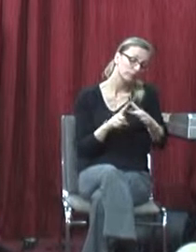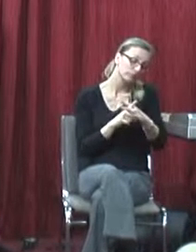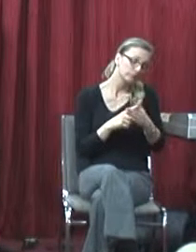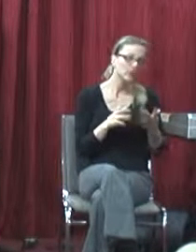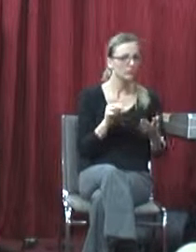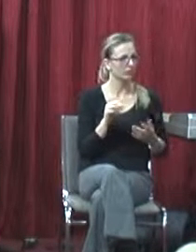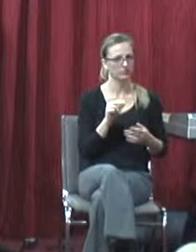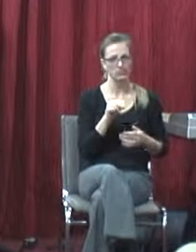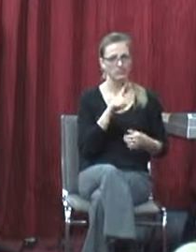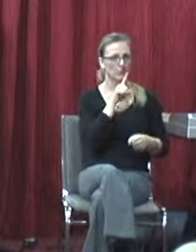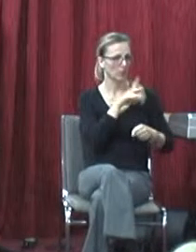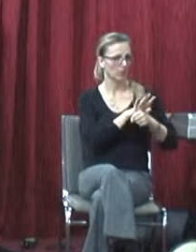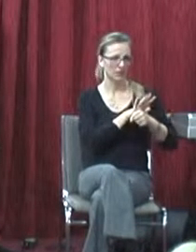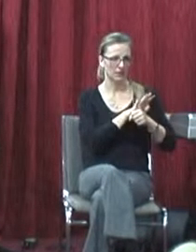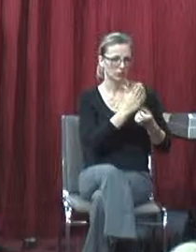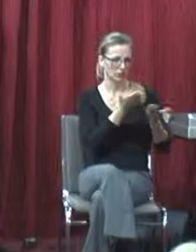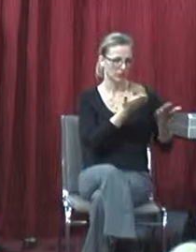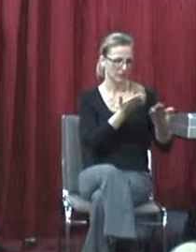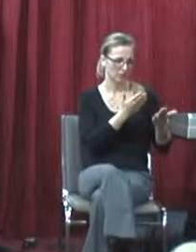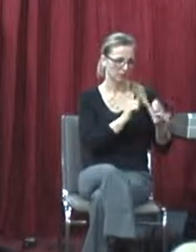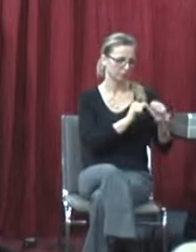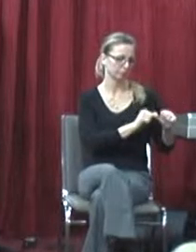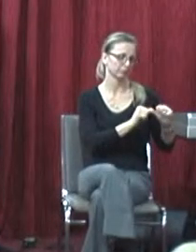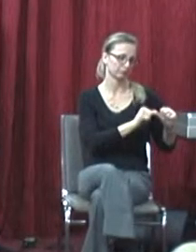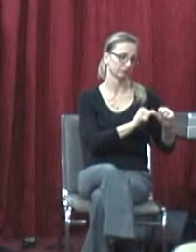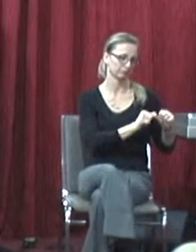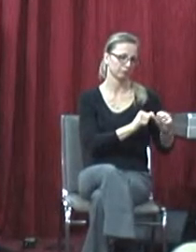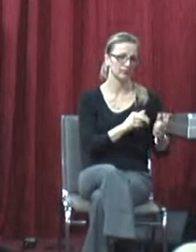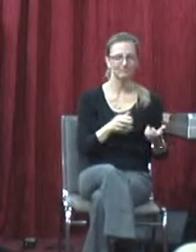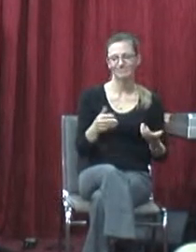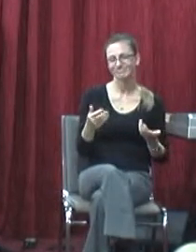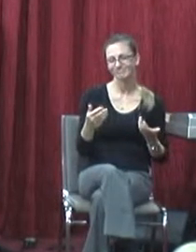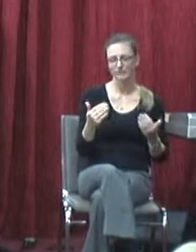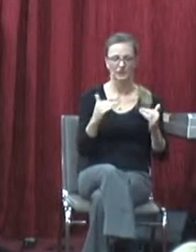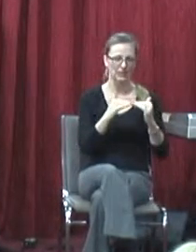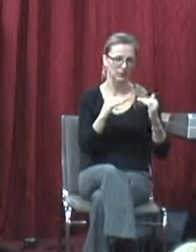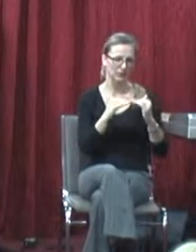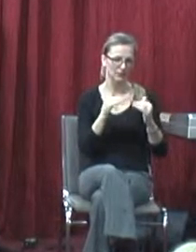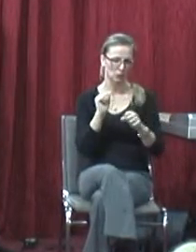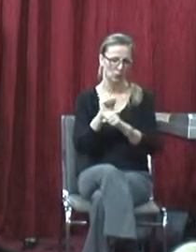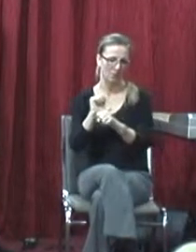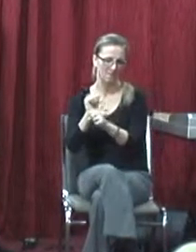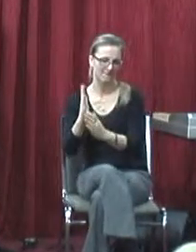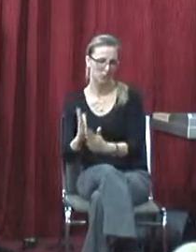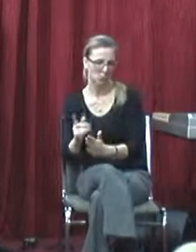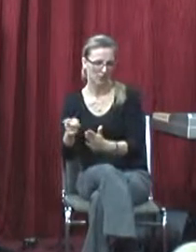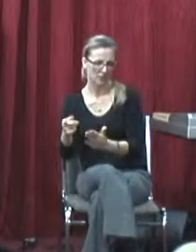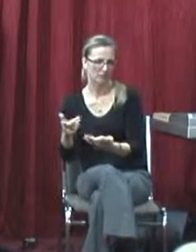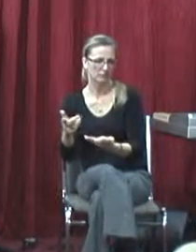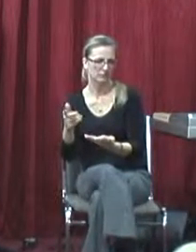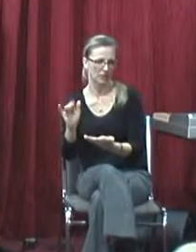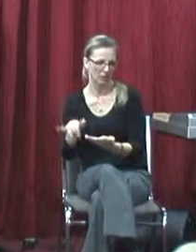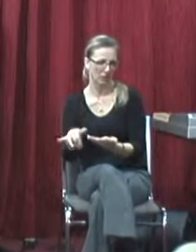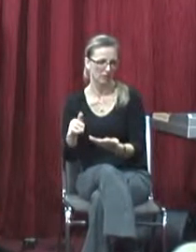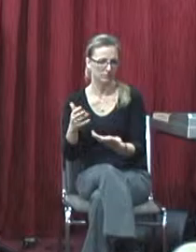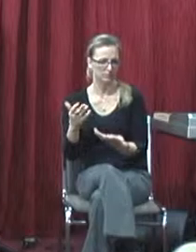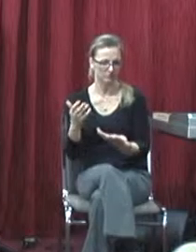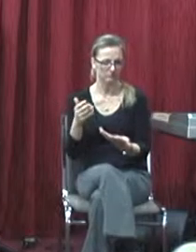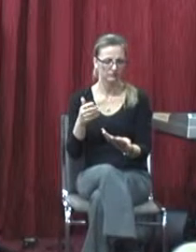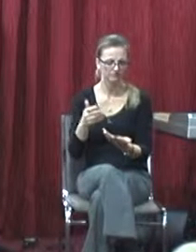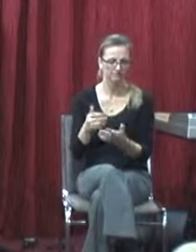in a specific place. The equivalent of employee in our culture would be a servant in that